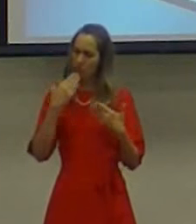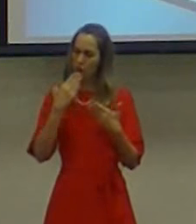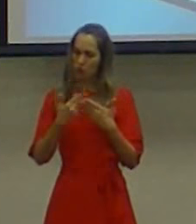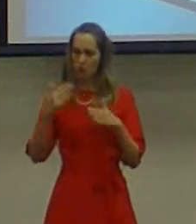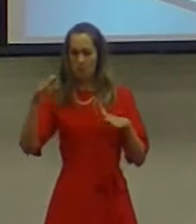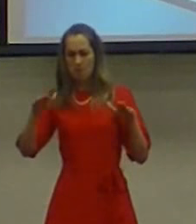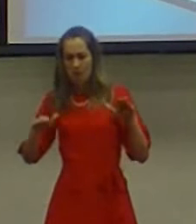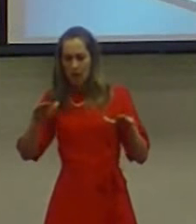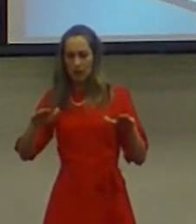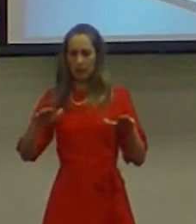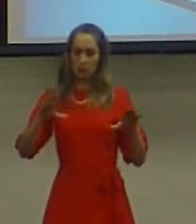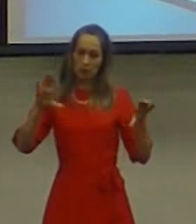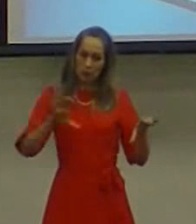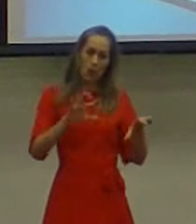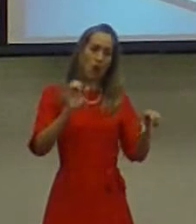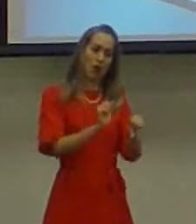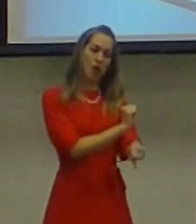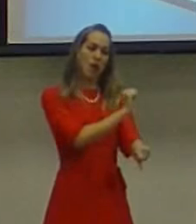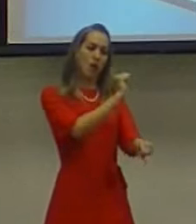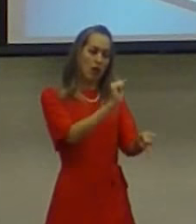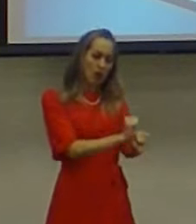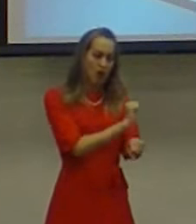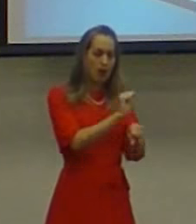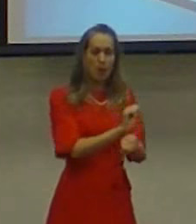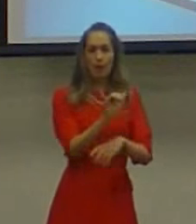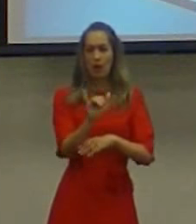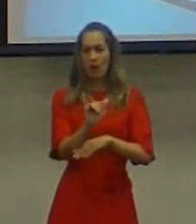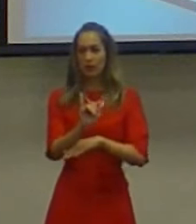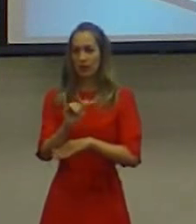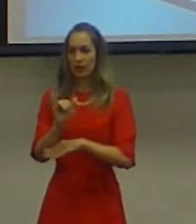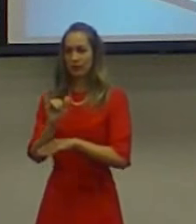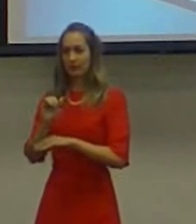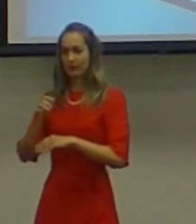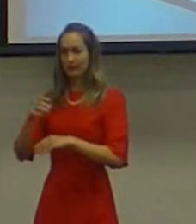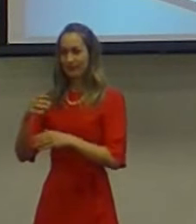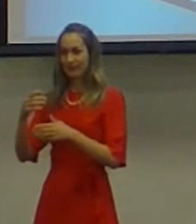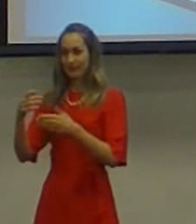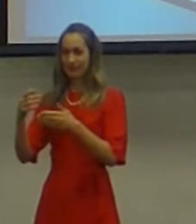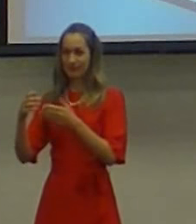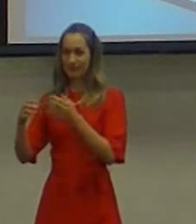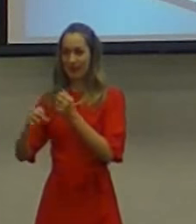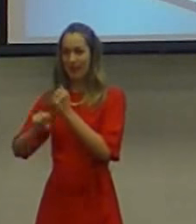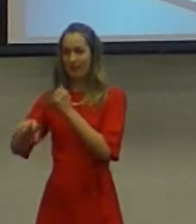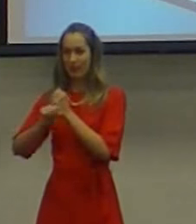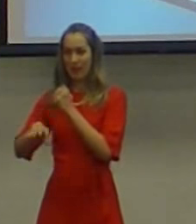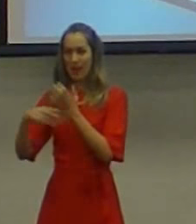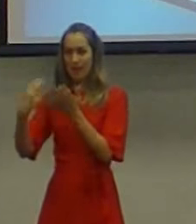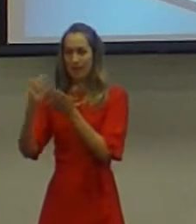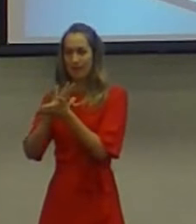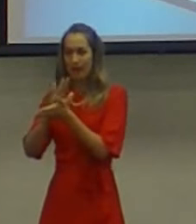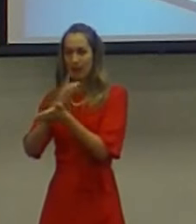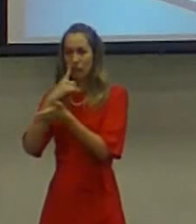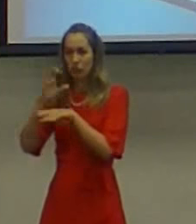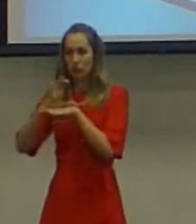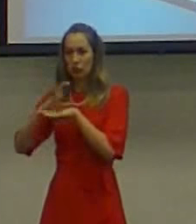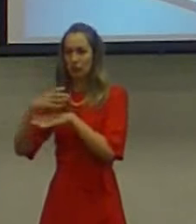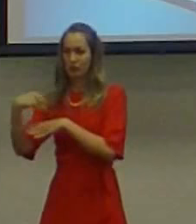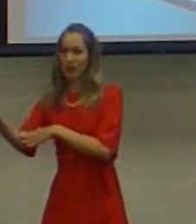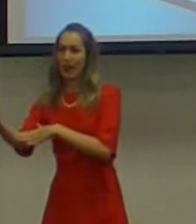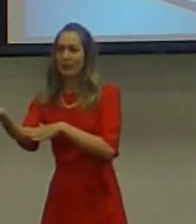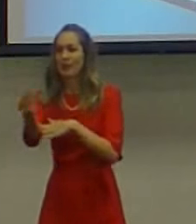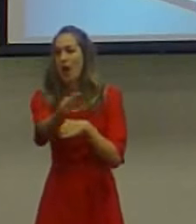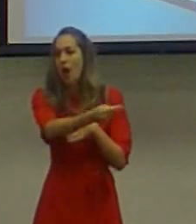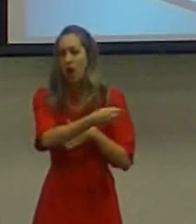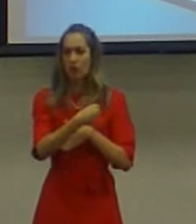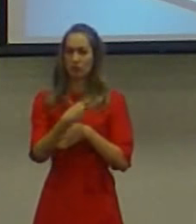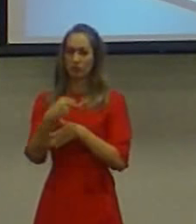actually doing hard manual labor and also going out into the streets, handing out flyers, actually having Bible studies with people. I